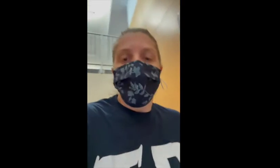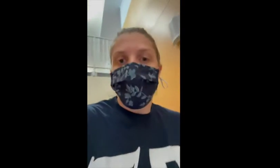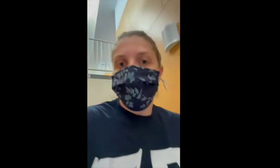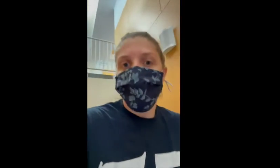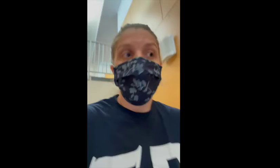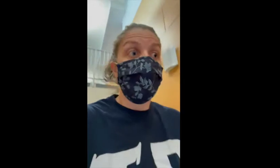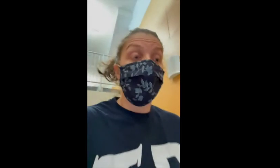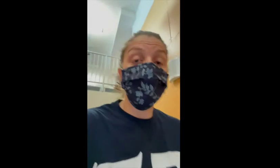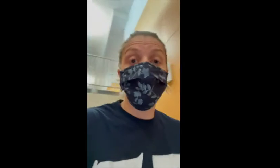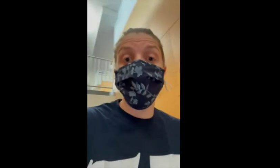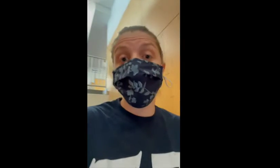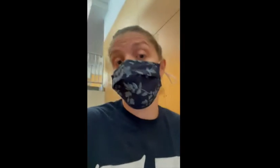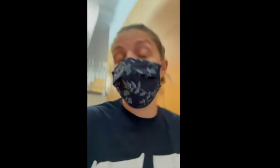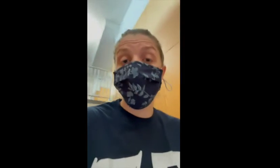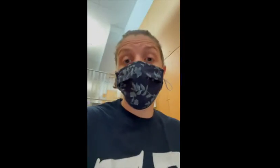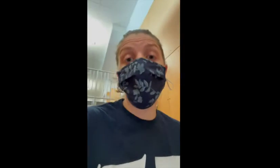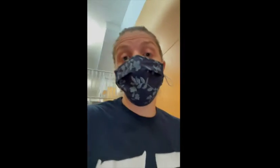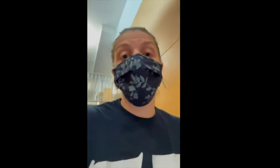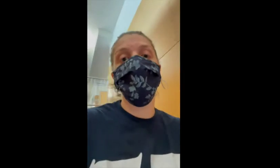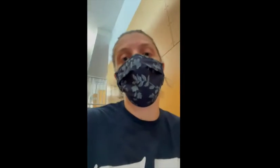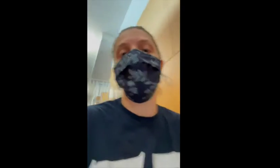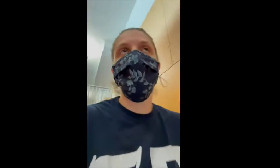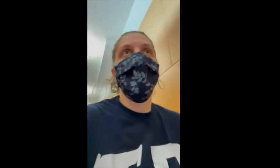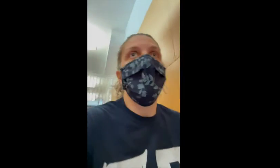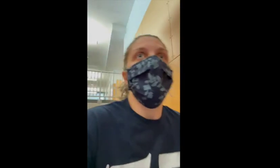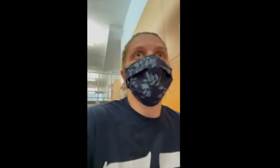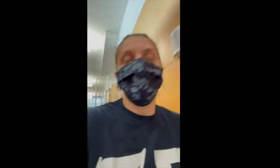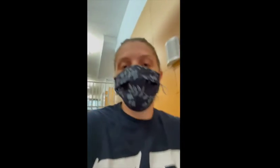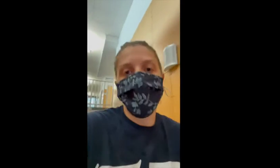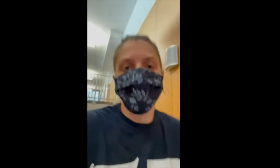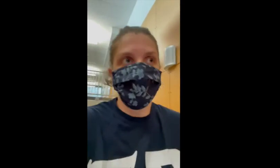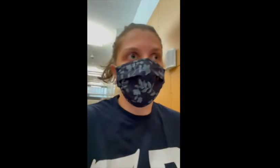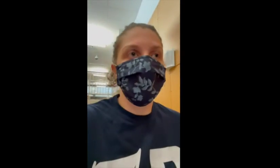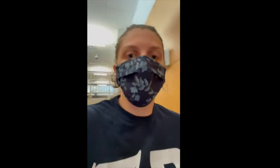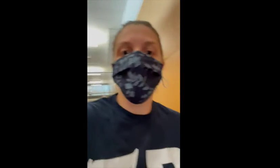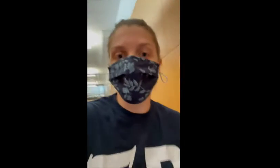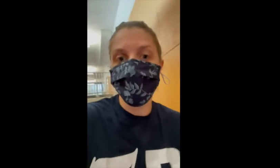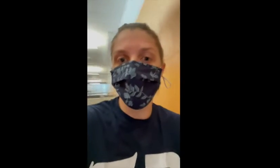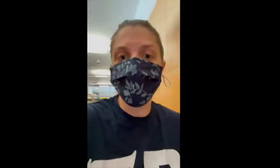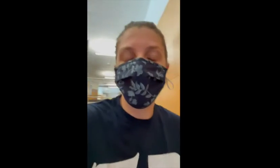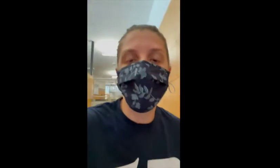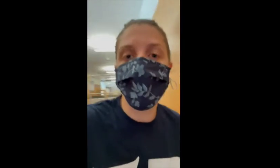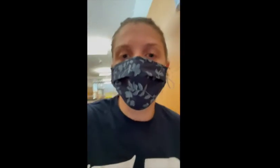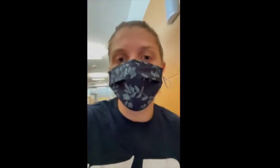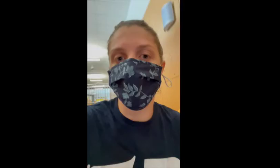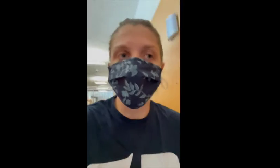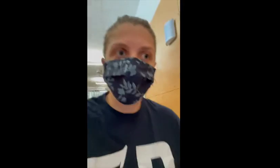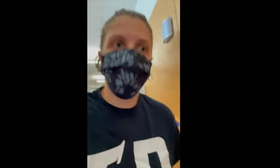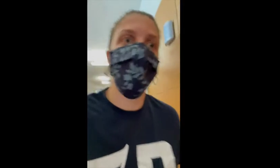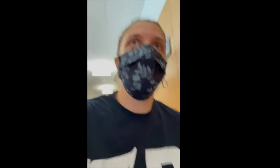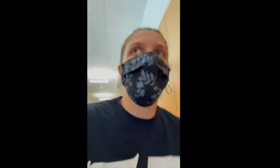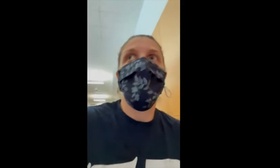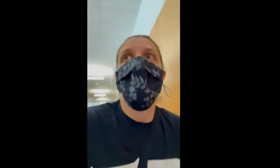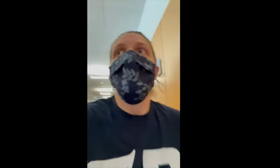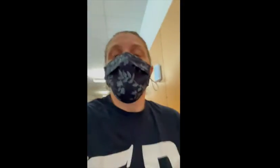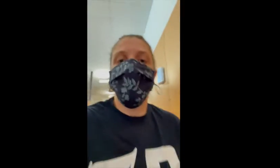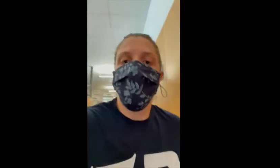And they also do things like color guard, drill team. So it's pretty awesome. So right now we're going back upstairs. So I want to